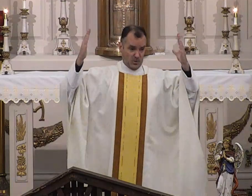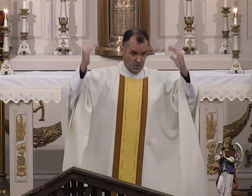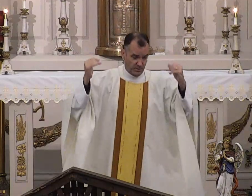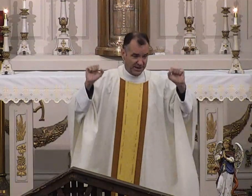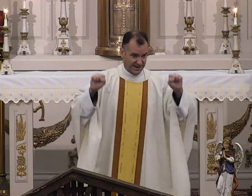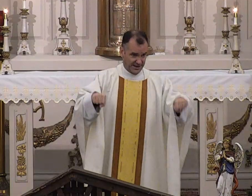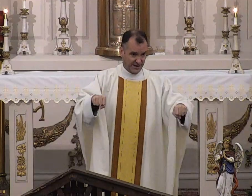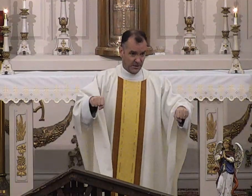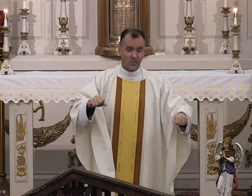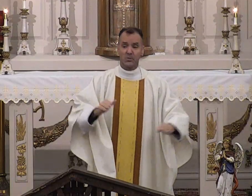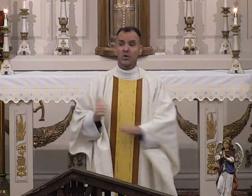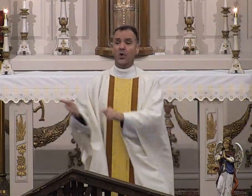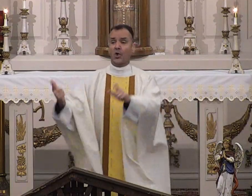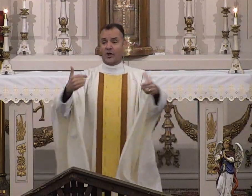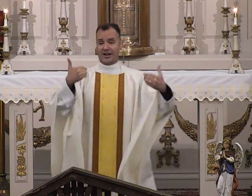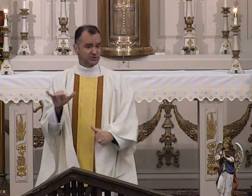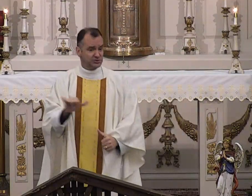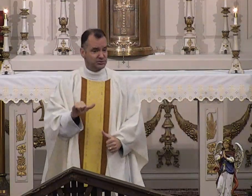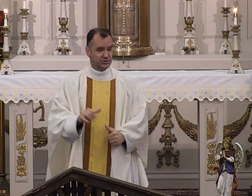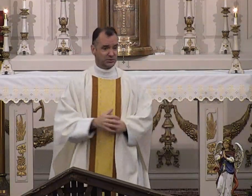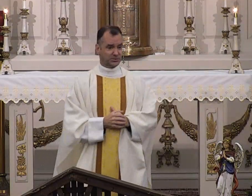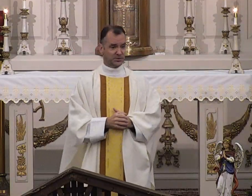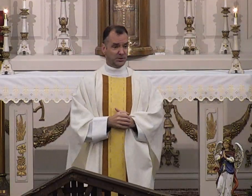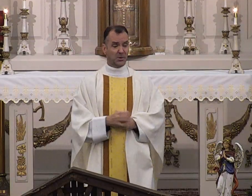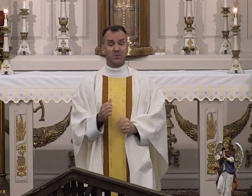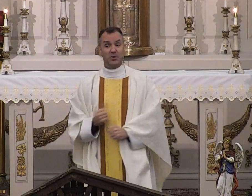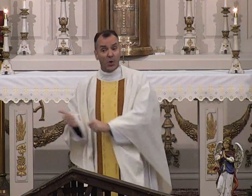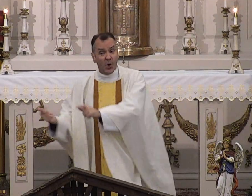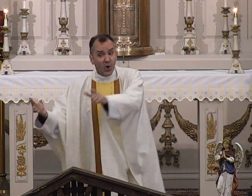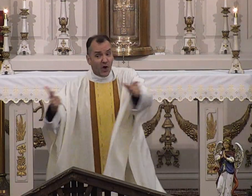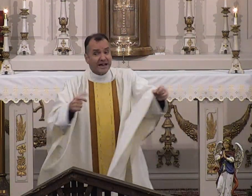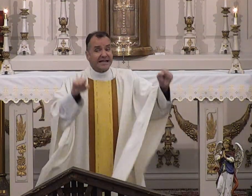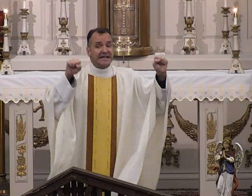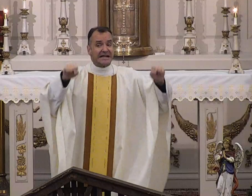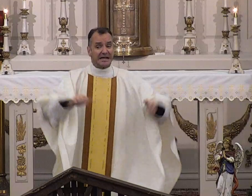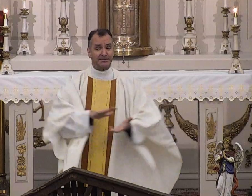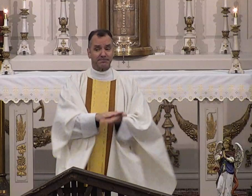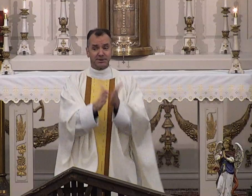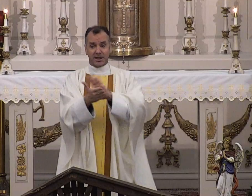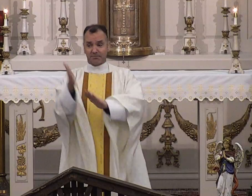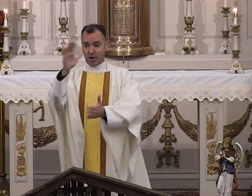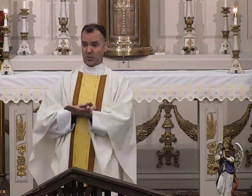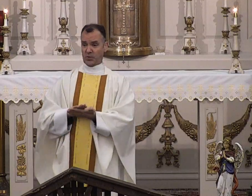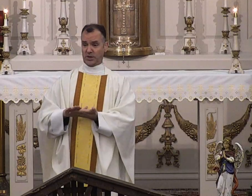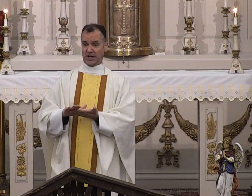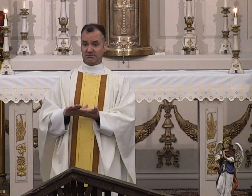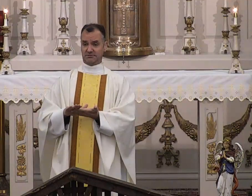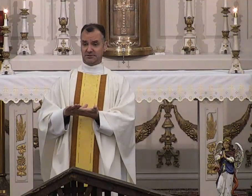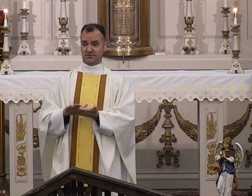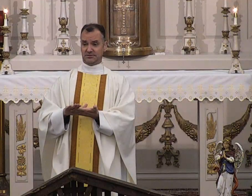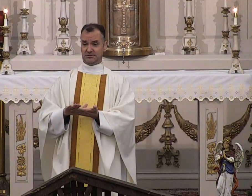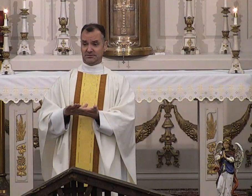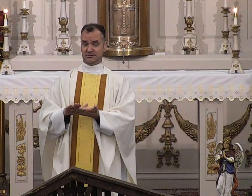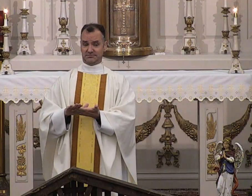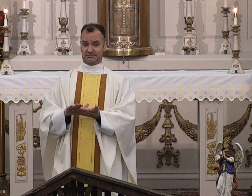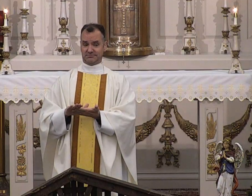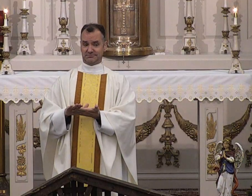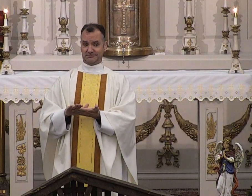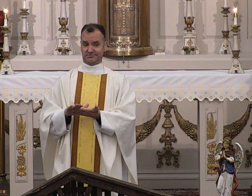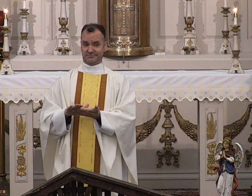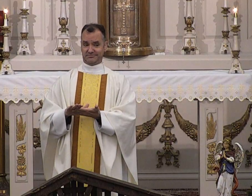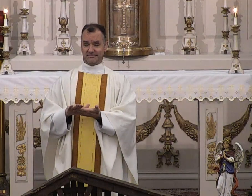us can have hope and can love, and so can become